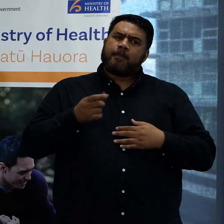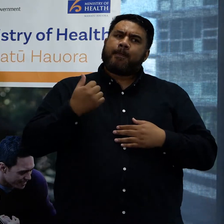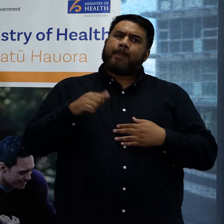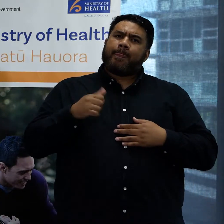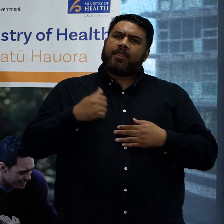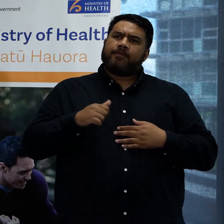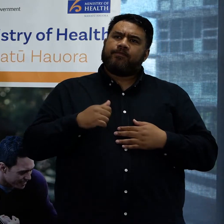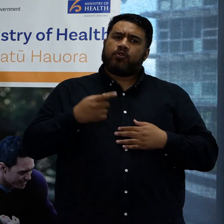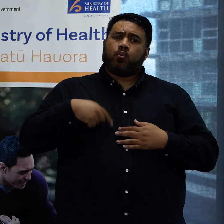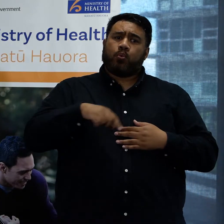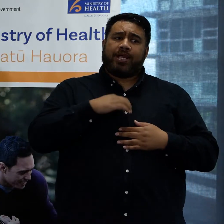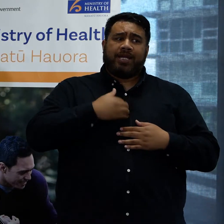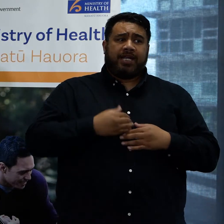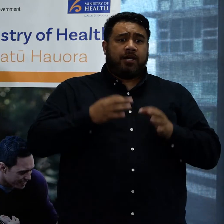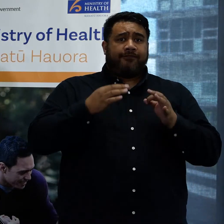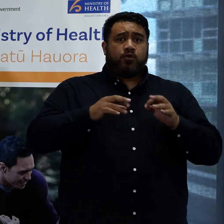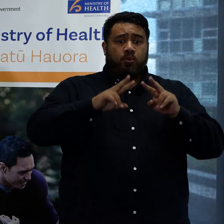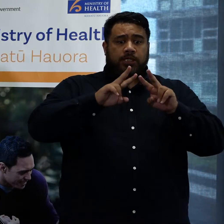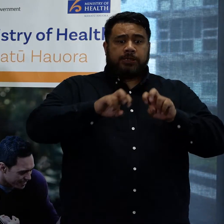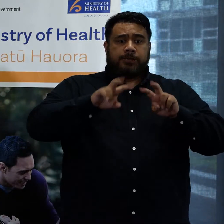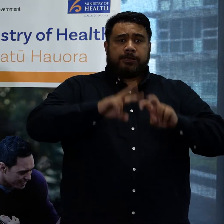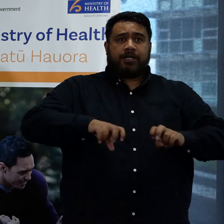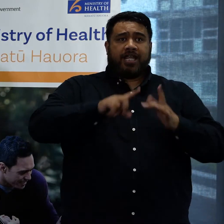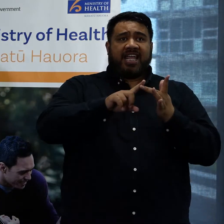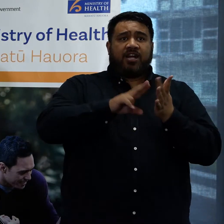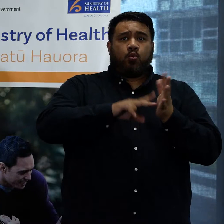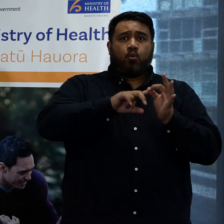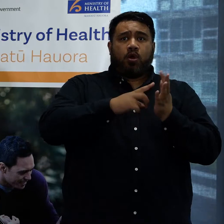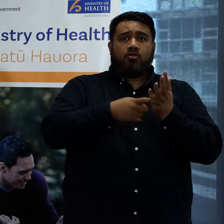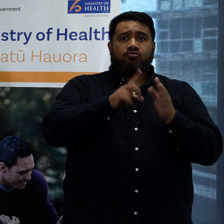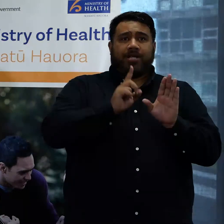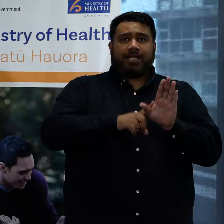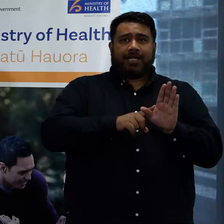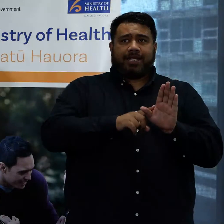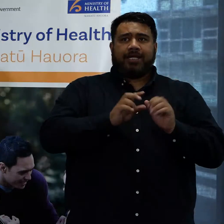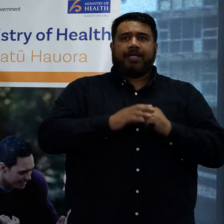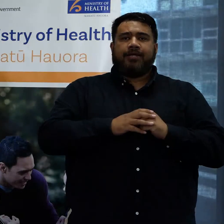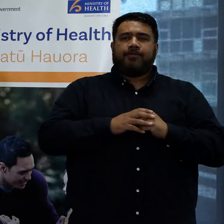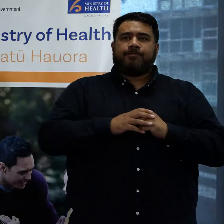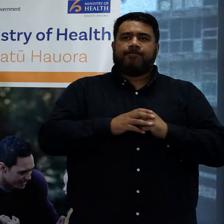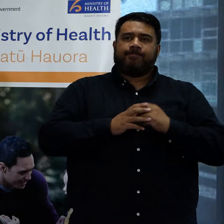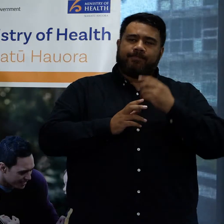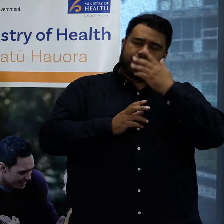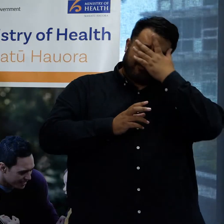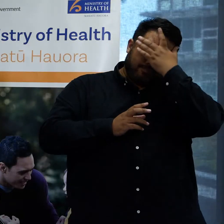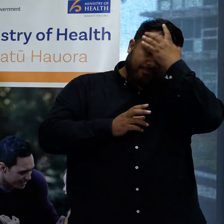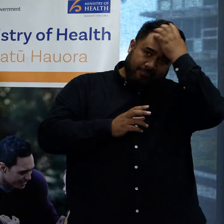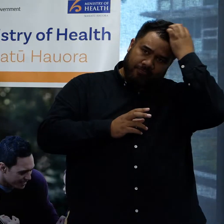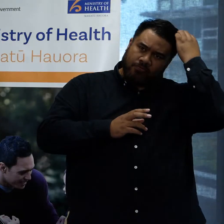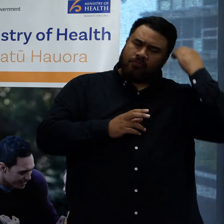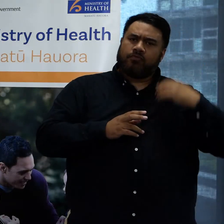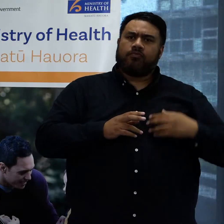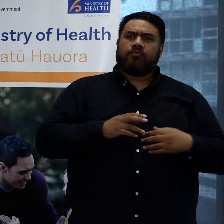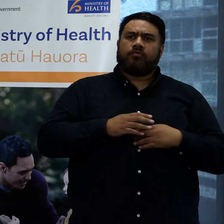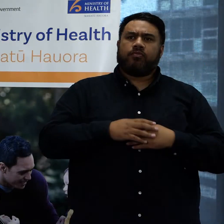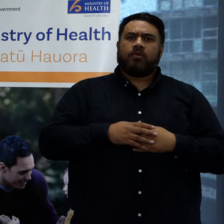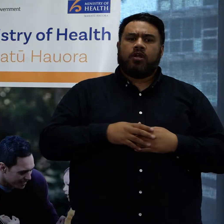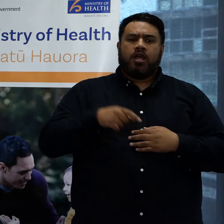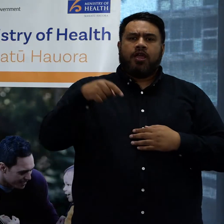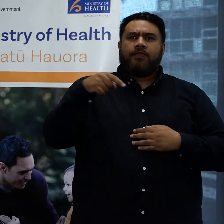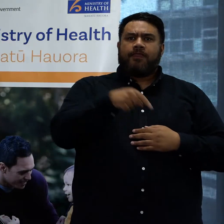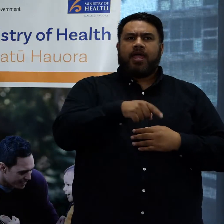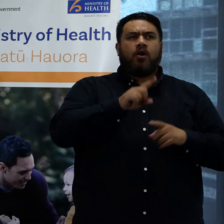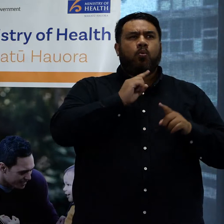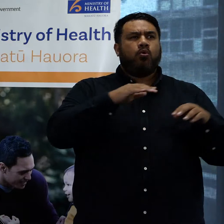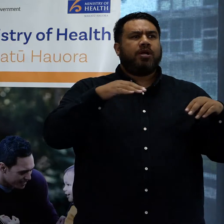think an inquiry is designed to identify and respond proactively and in a timely fashion to